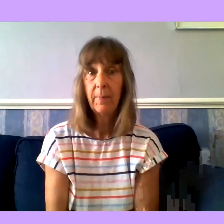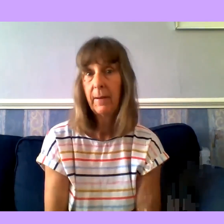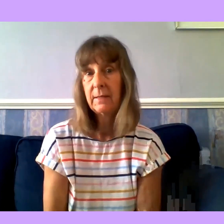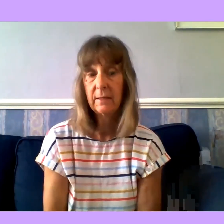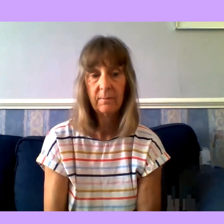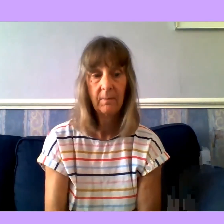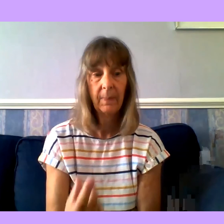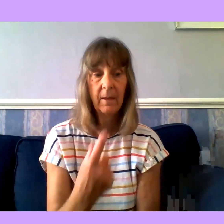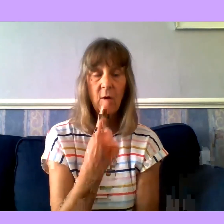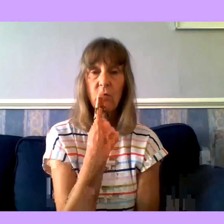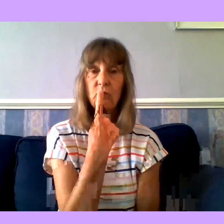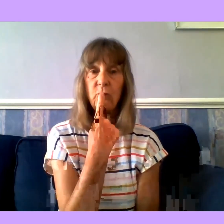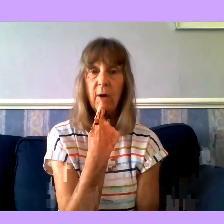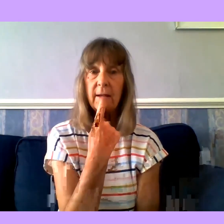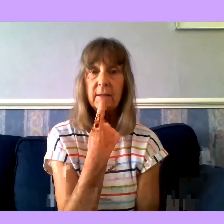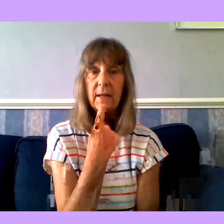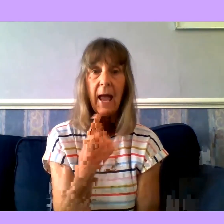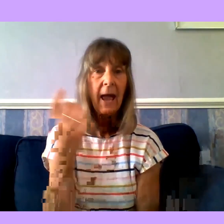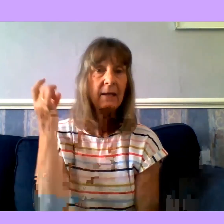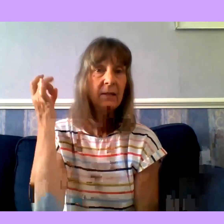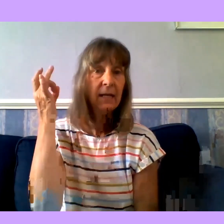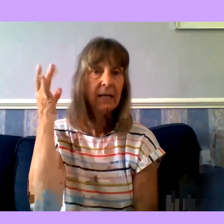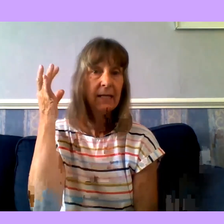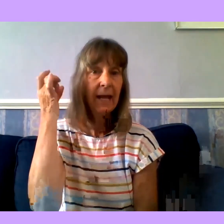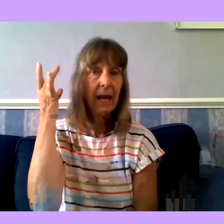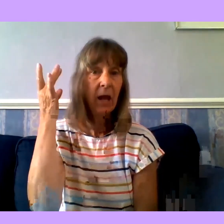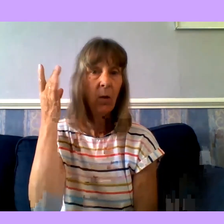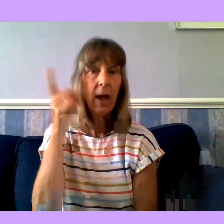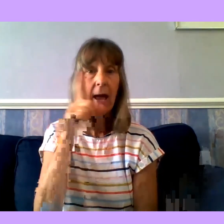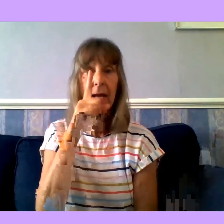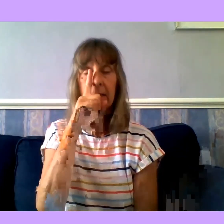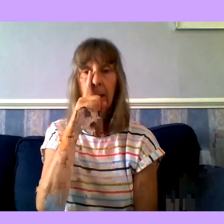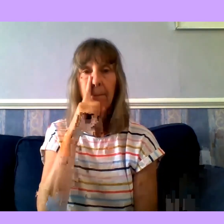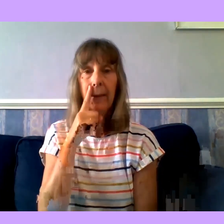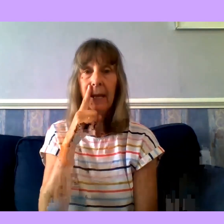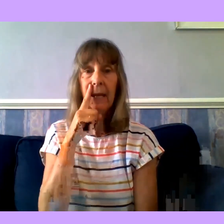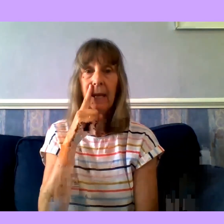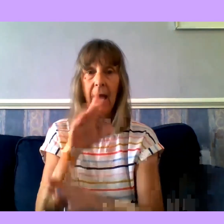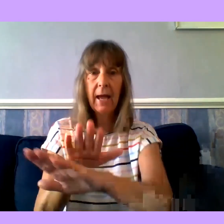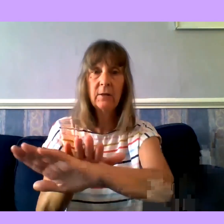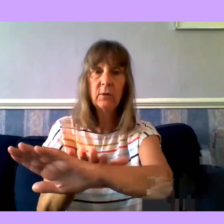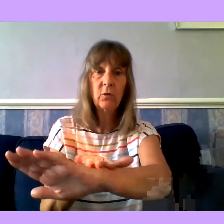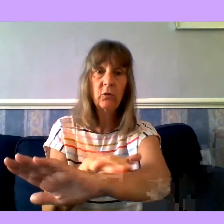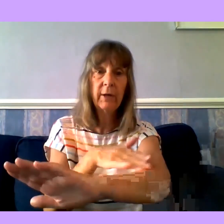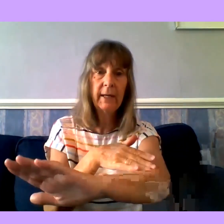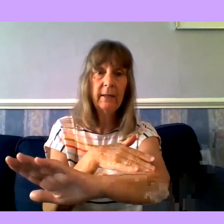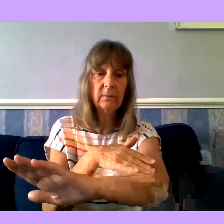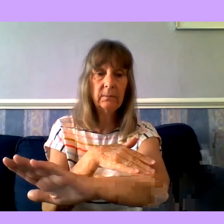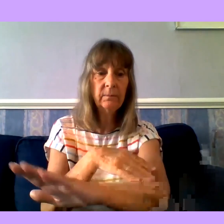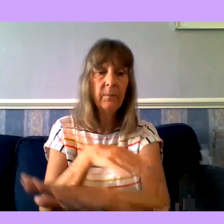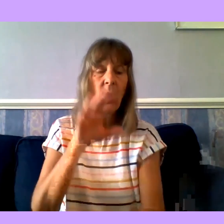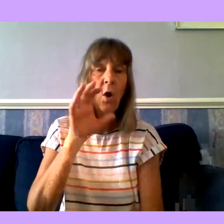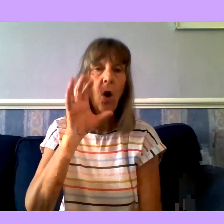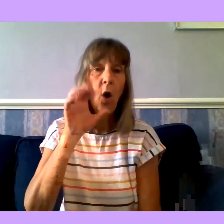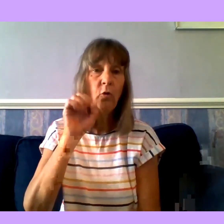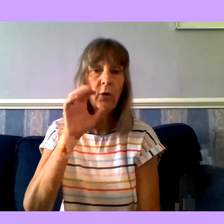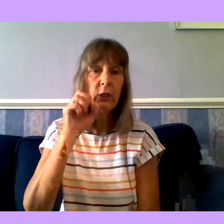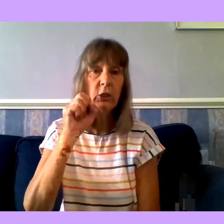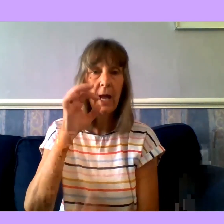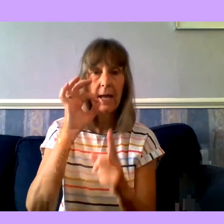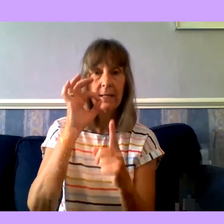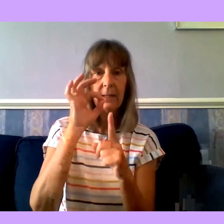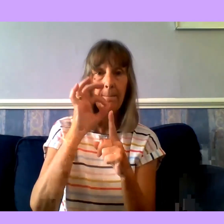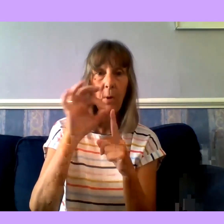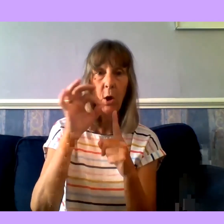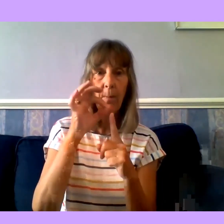And it's repeated. Red and yellow and pink and green,